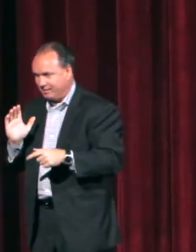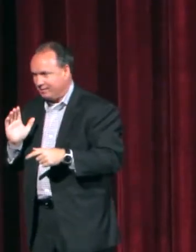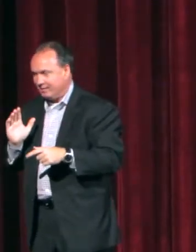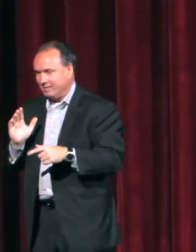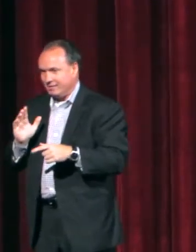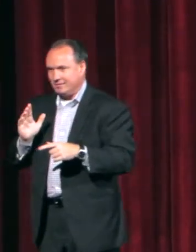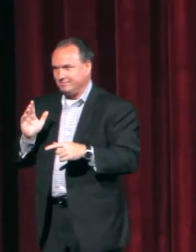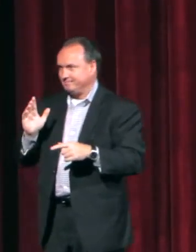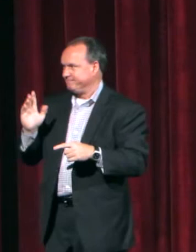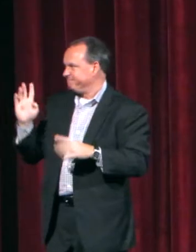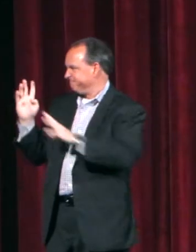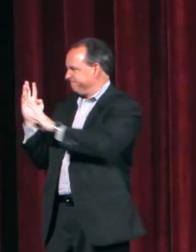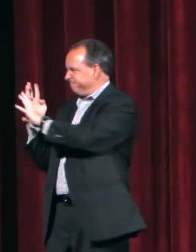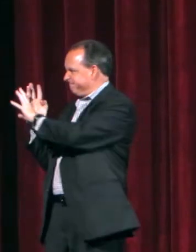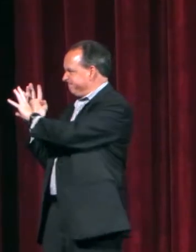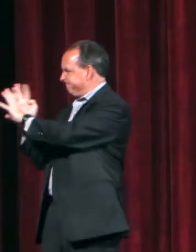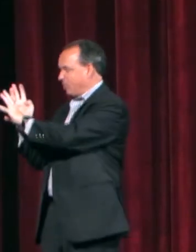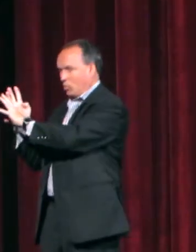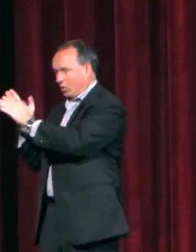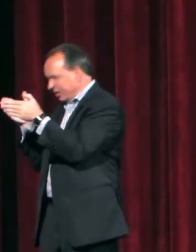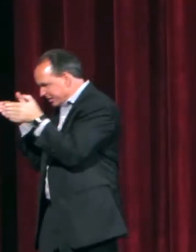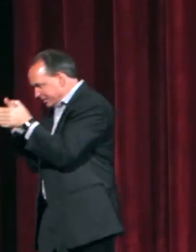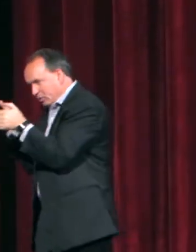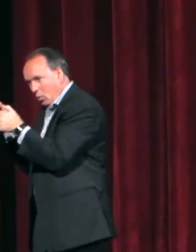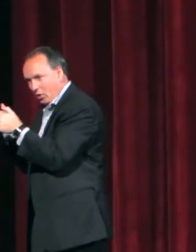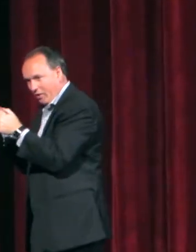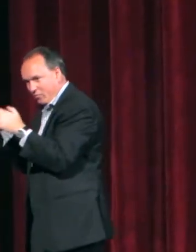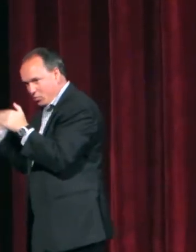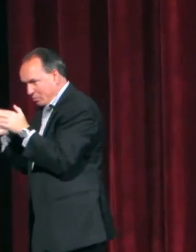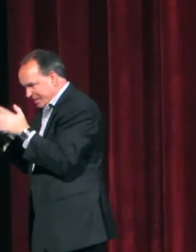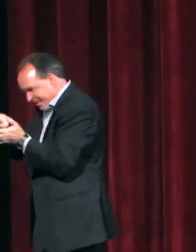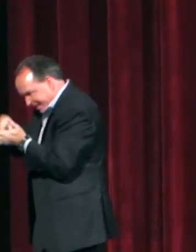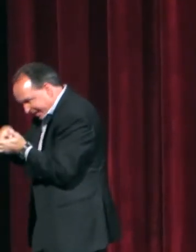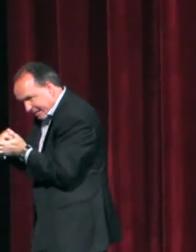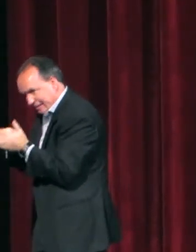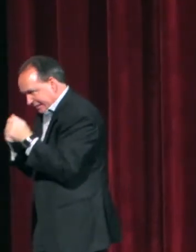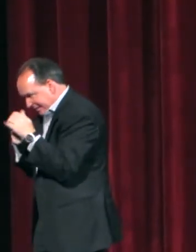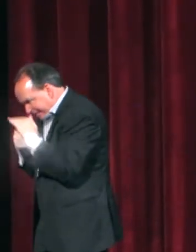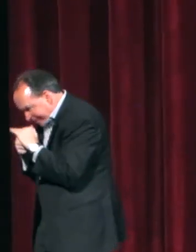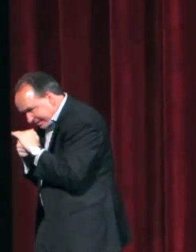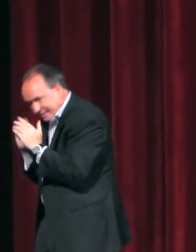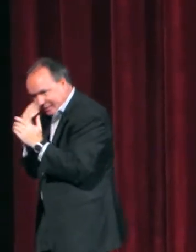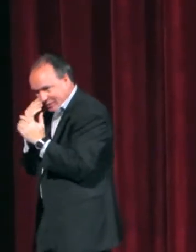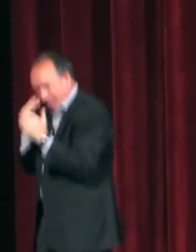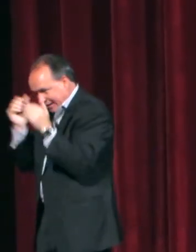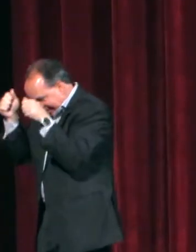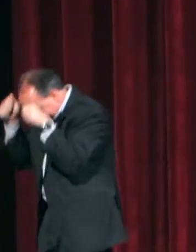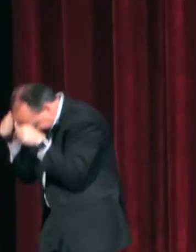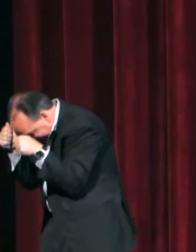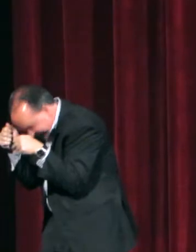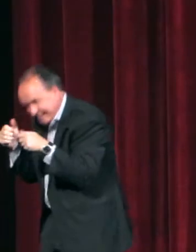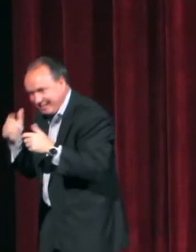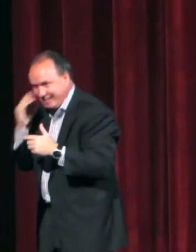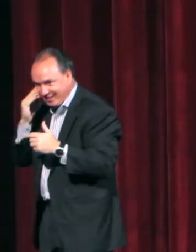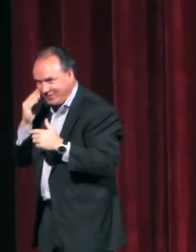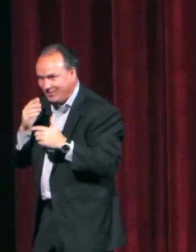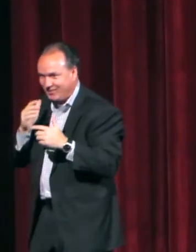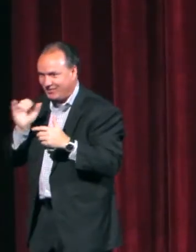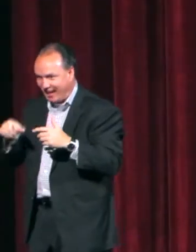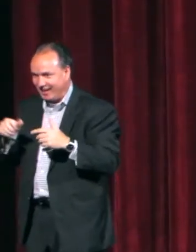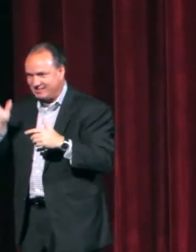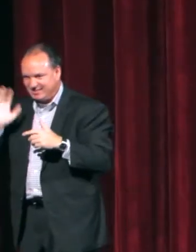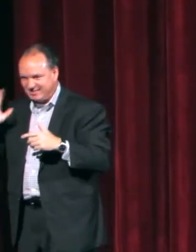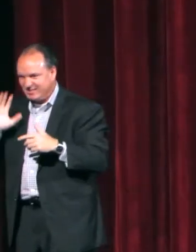the side or the corners of a room and just kneeling down or sitting down and covering your head. I